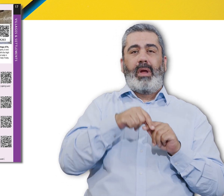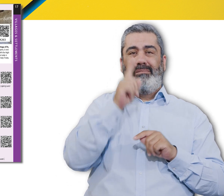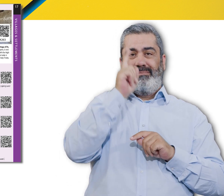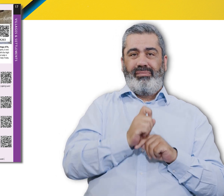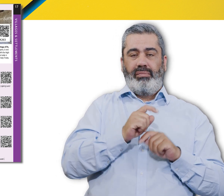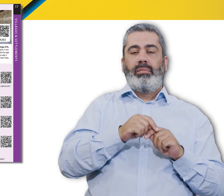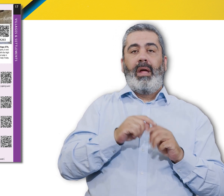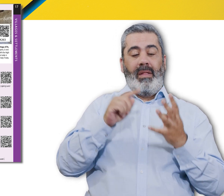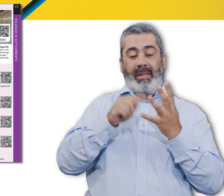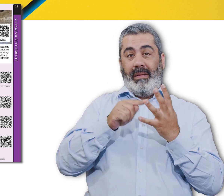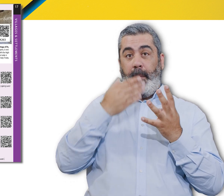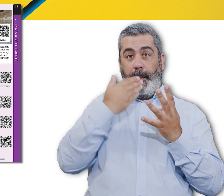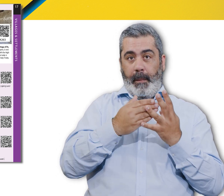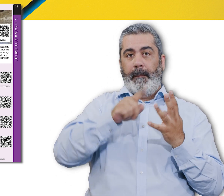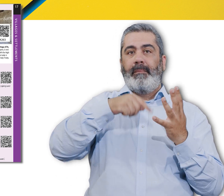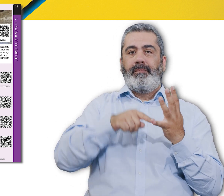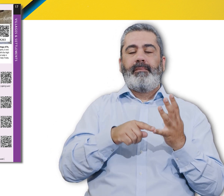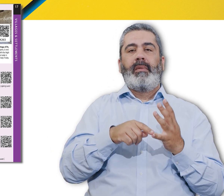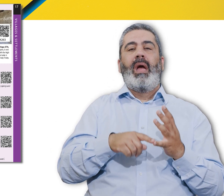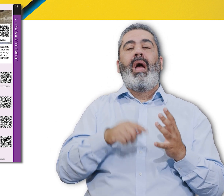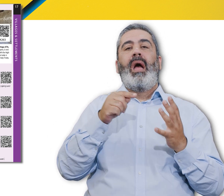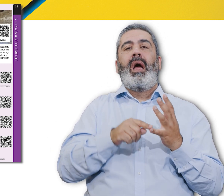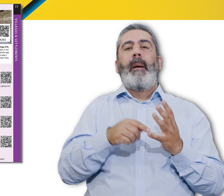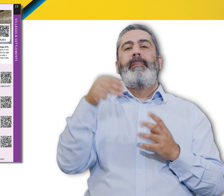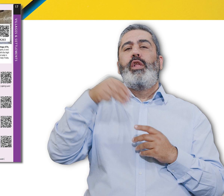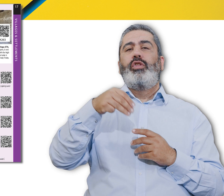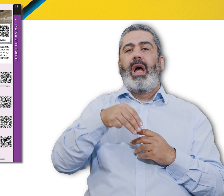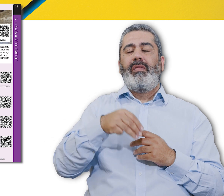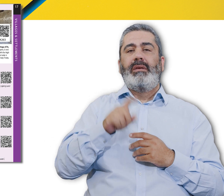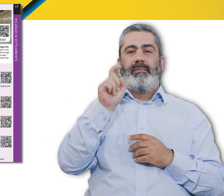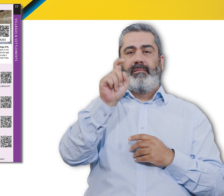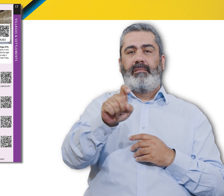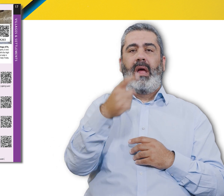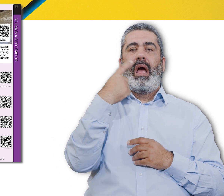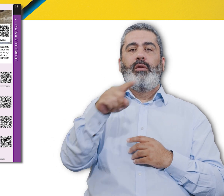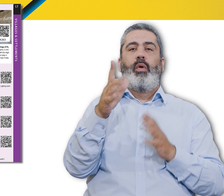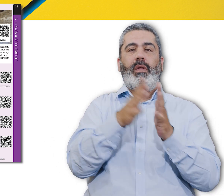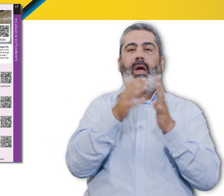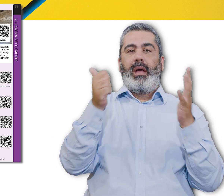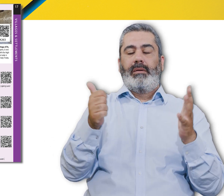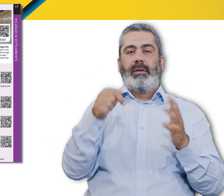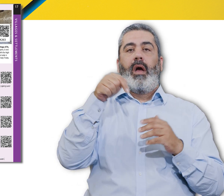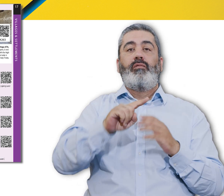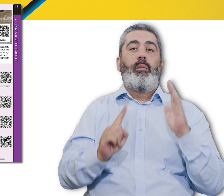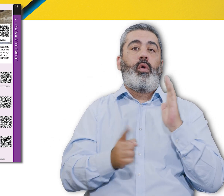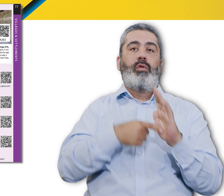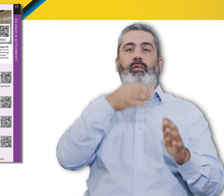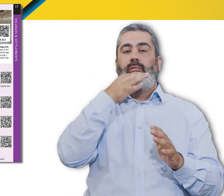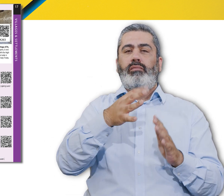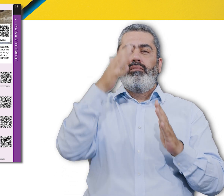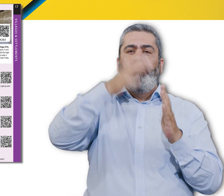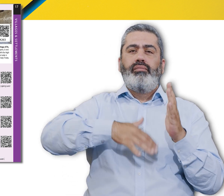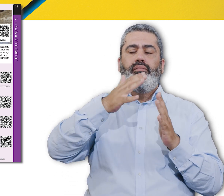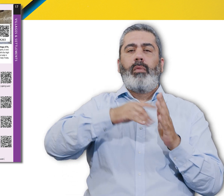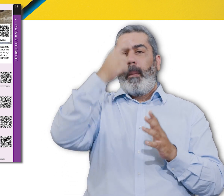Vavauza, right after completing Route C. Miliotids, number 116. It is first mentioned in documents of the